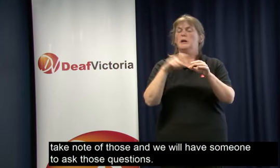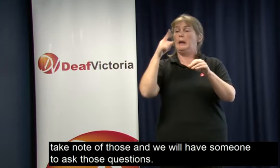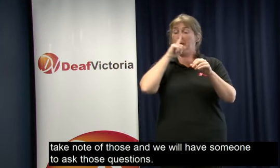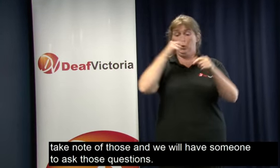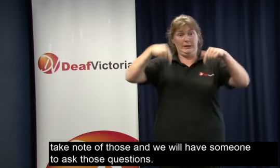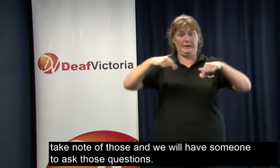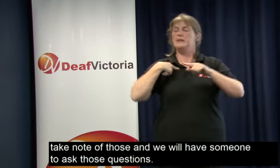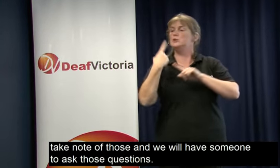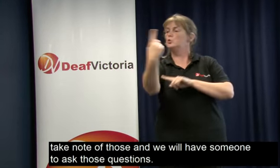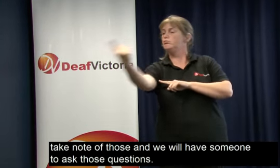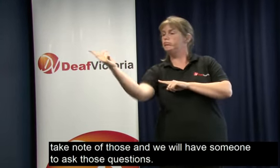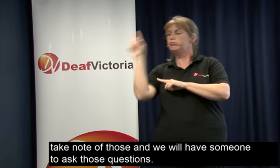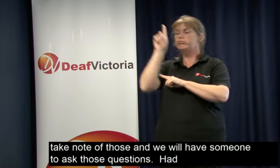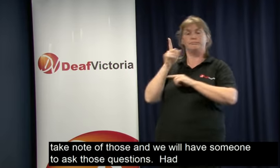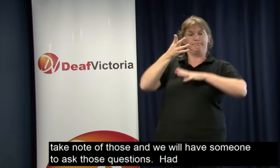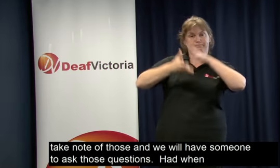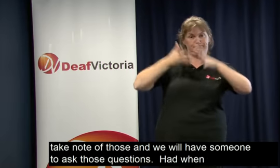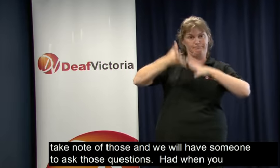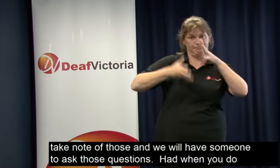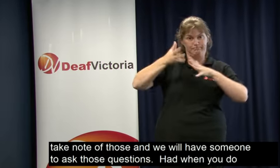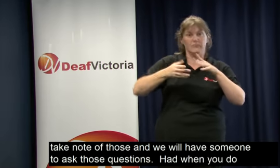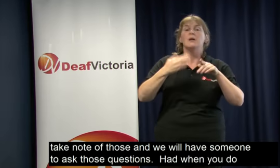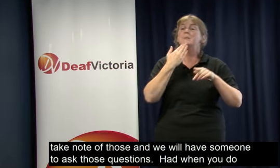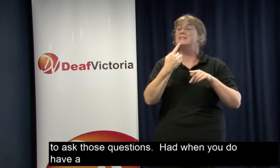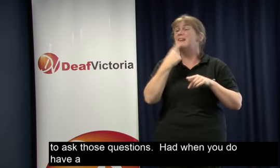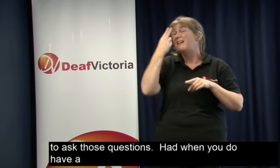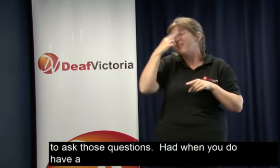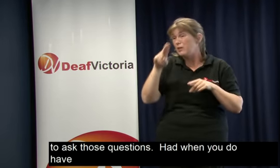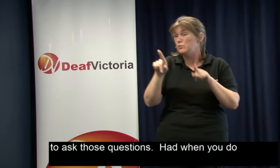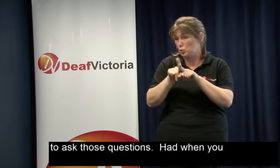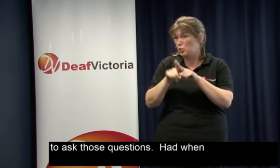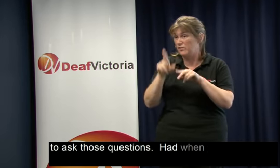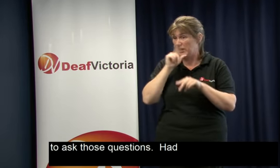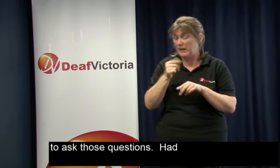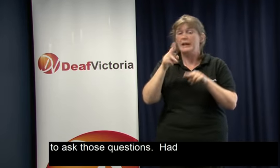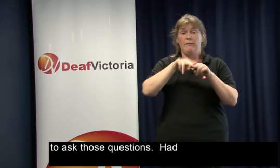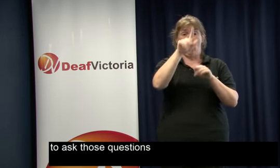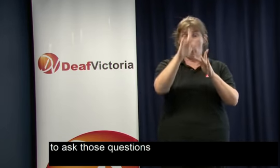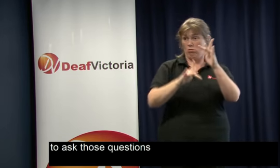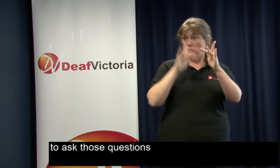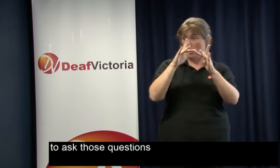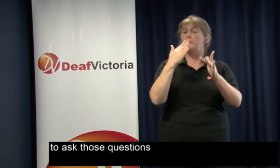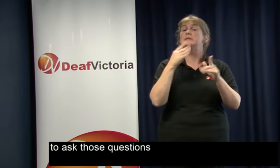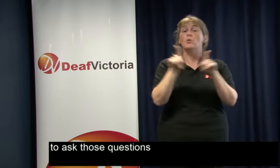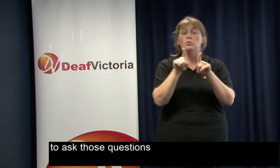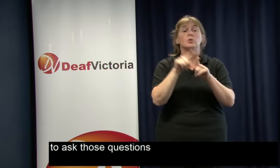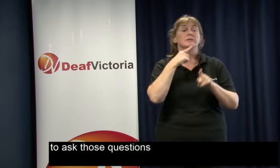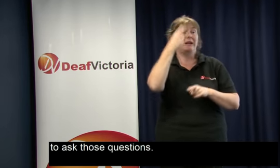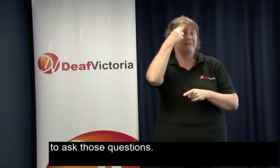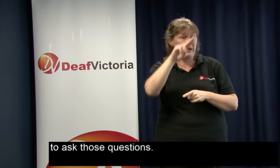When you do have a question, you need to come out to the front and ask your question, but before you do that, mention who